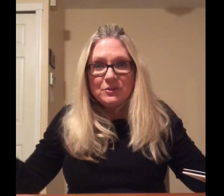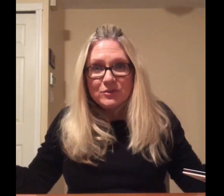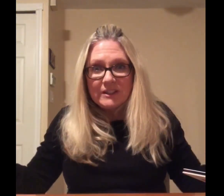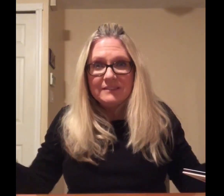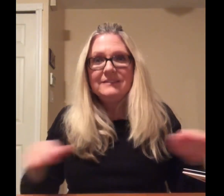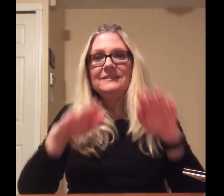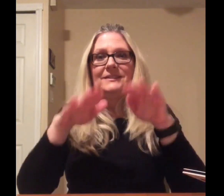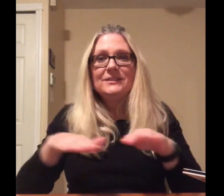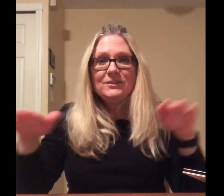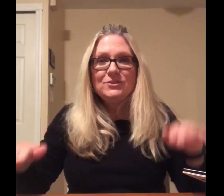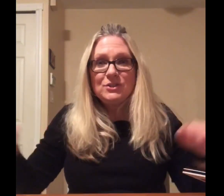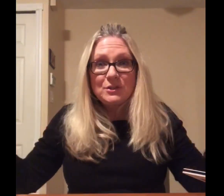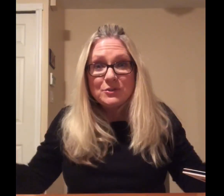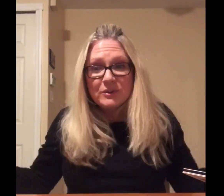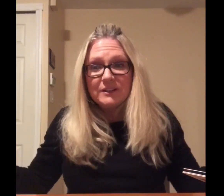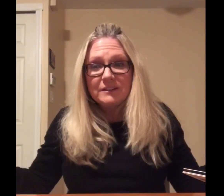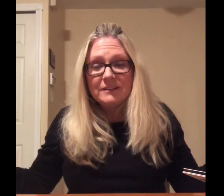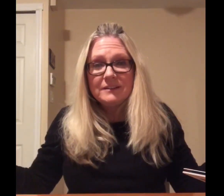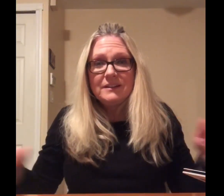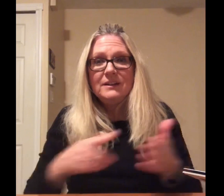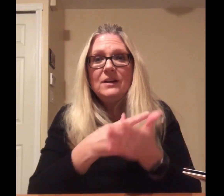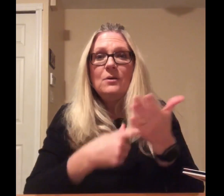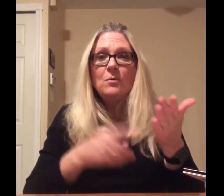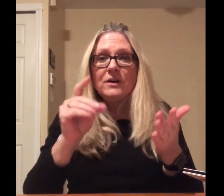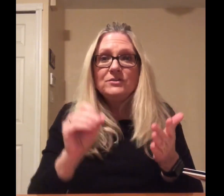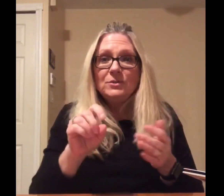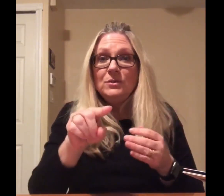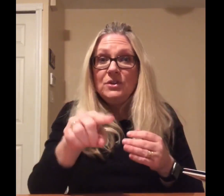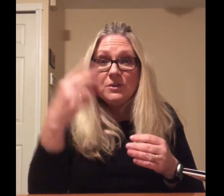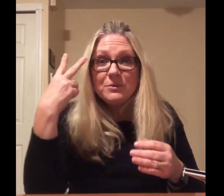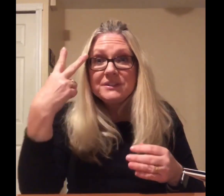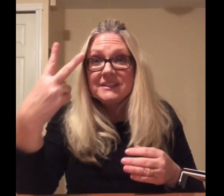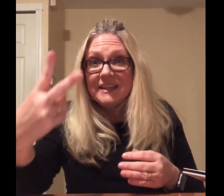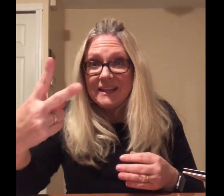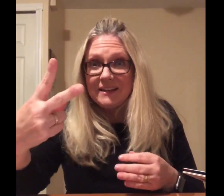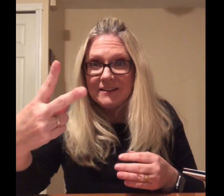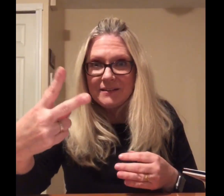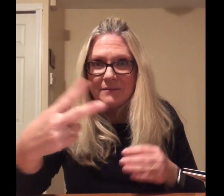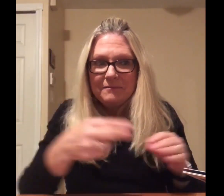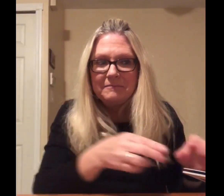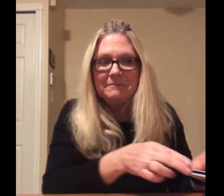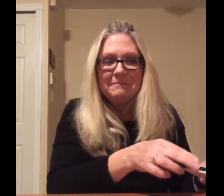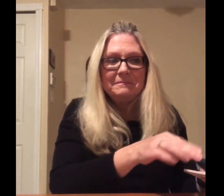Children, children, what do you see?